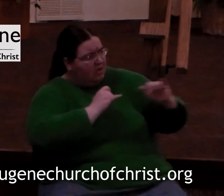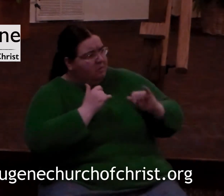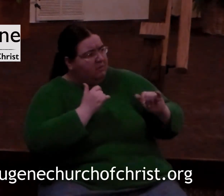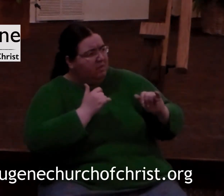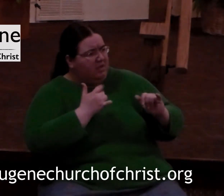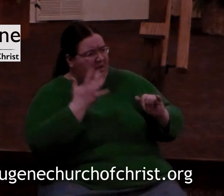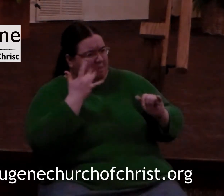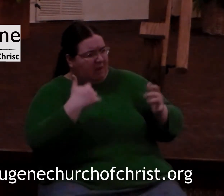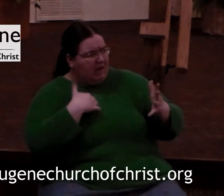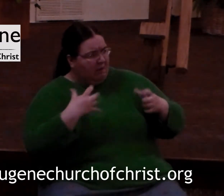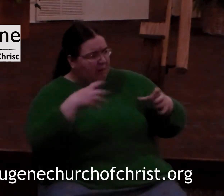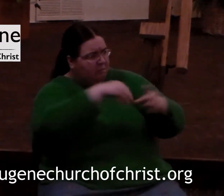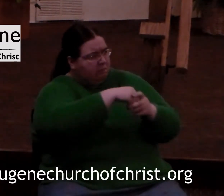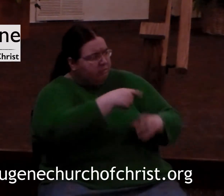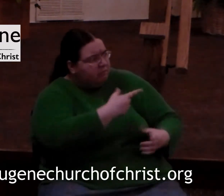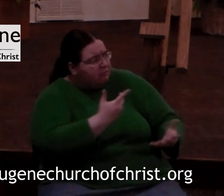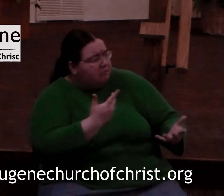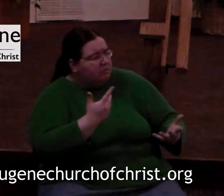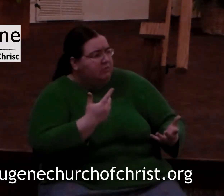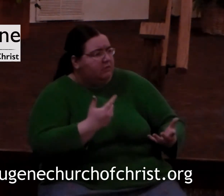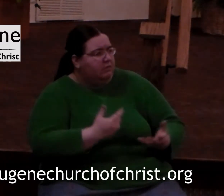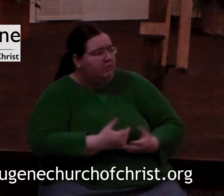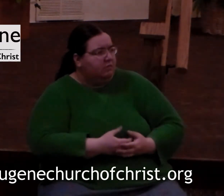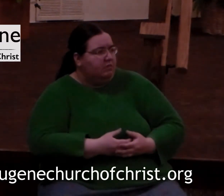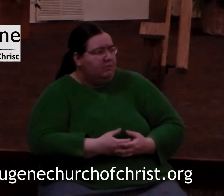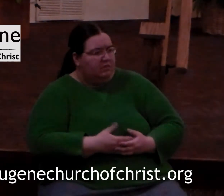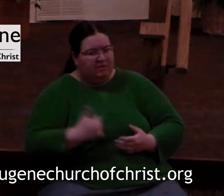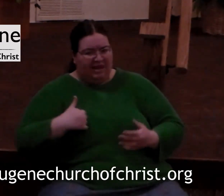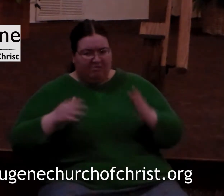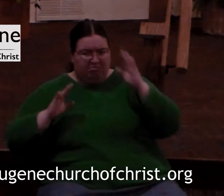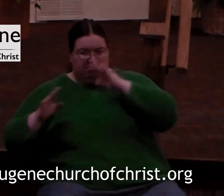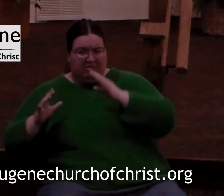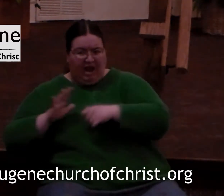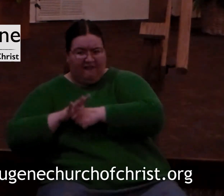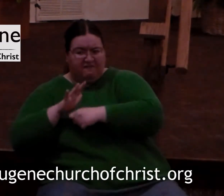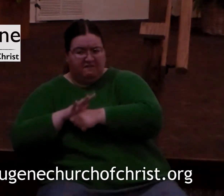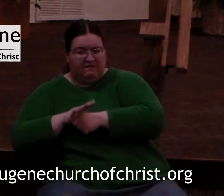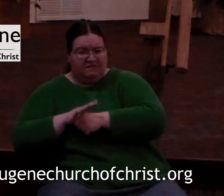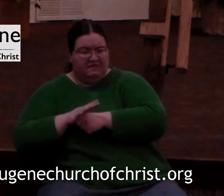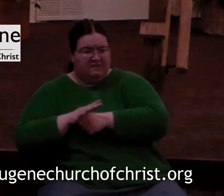part of this? They've already got enough worry. They don't need to add a layer of, I got to worry about eternity now.